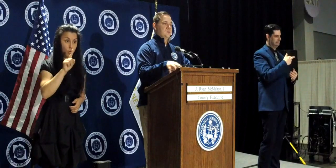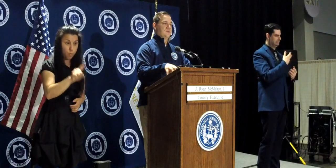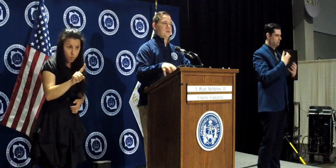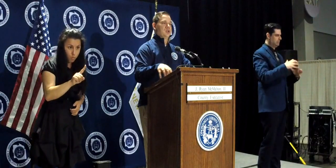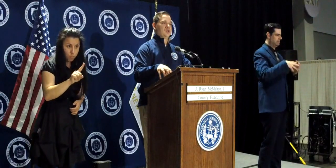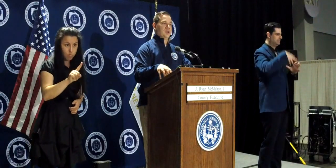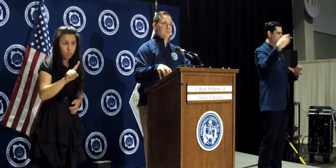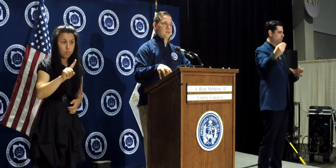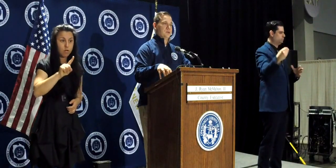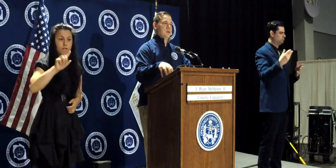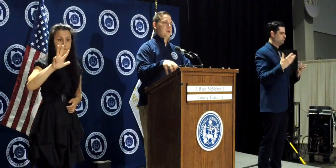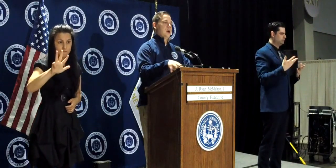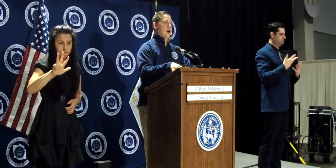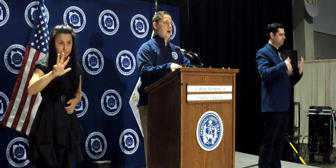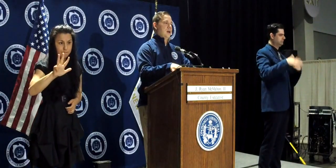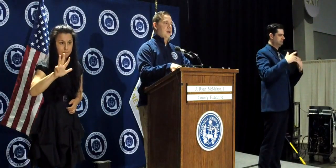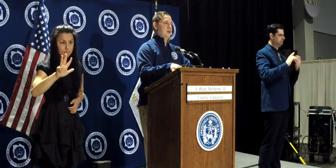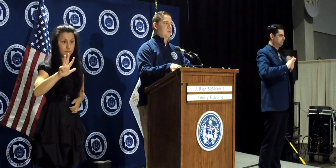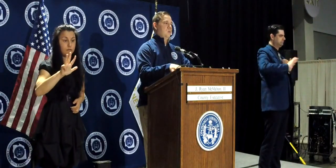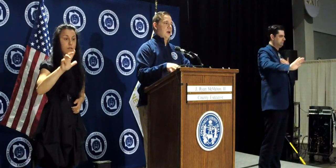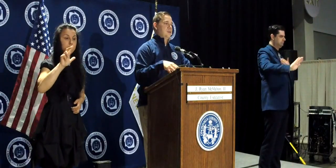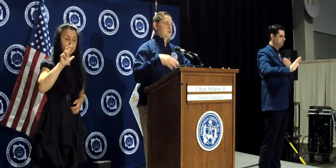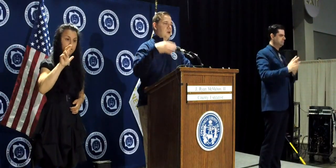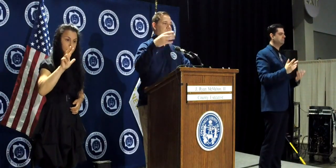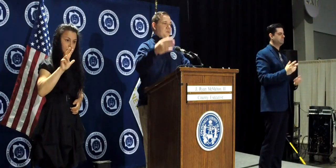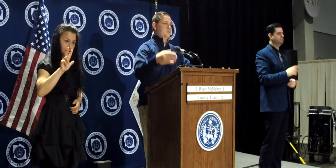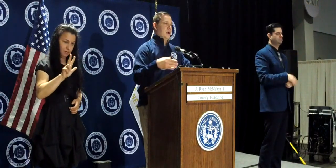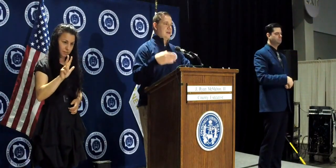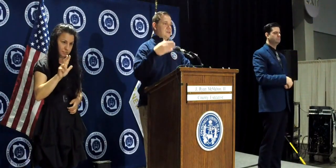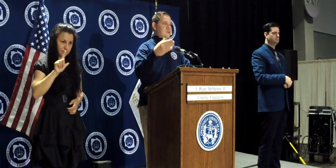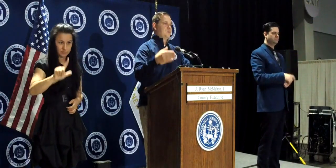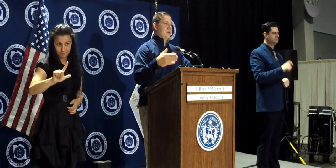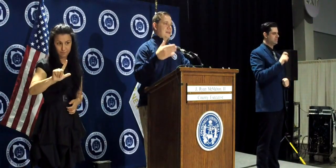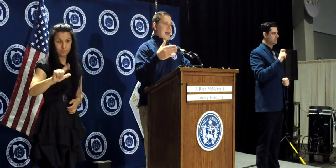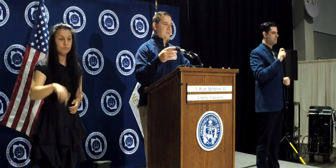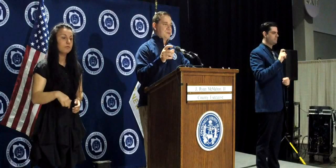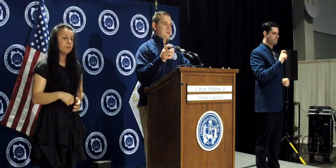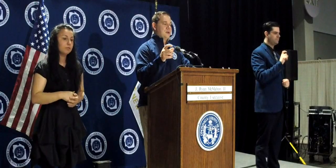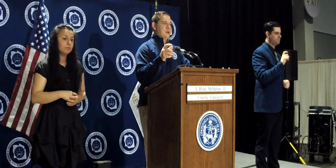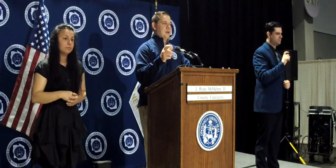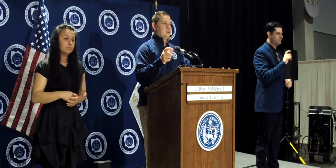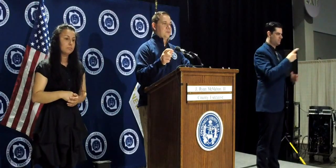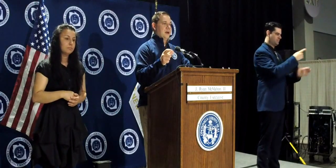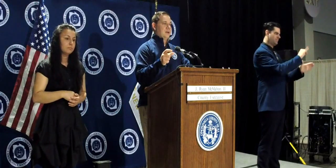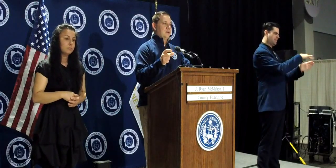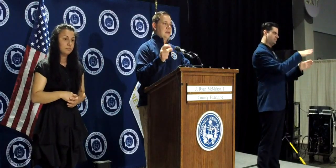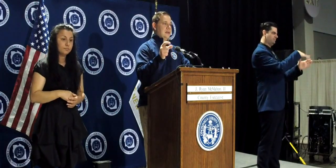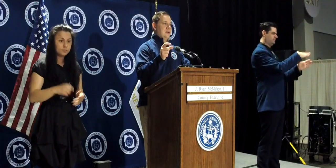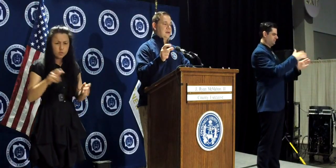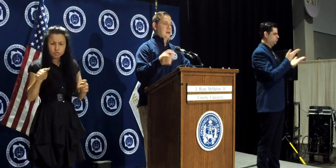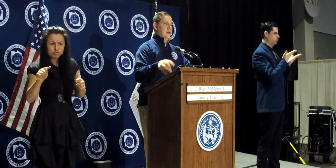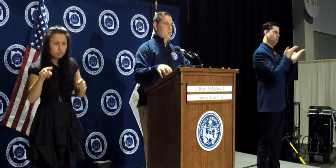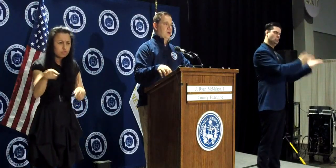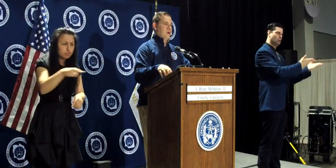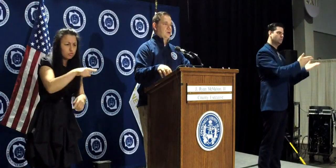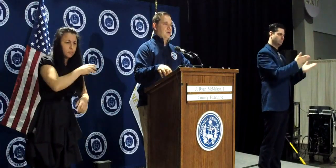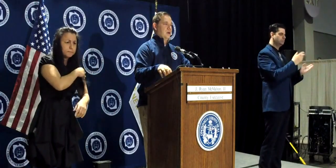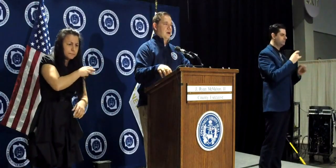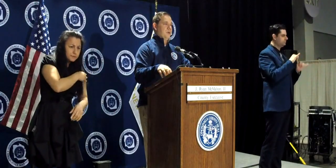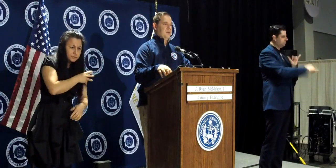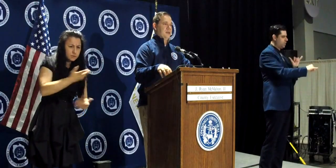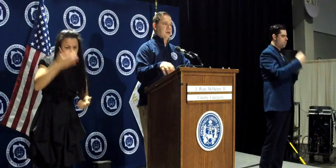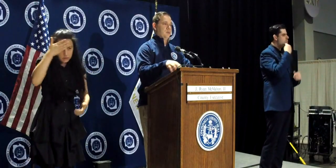distance to different extremes. And as we've gone through this process, there's been gaps and there's been need, and